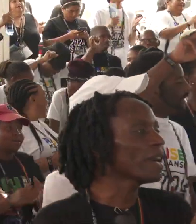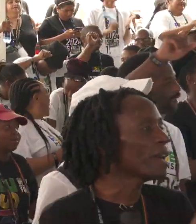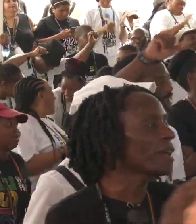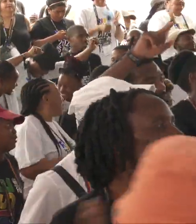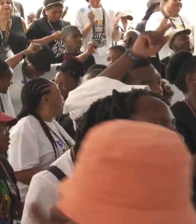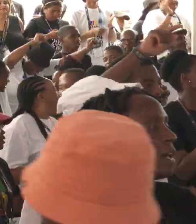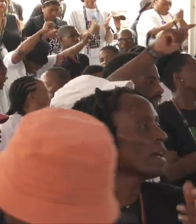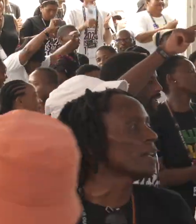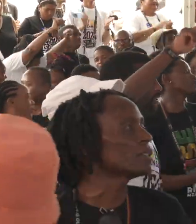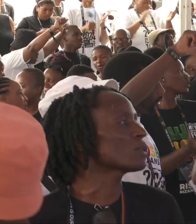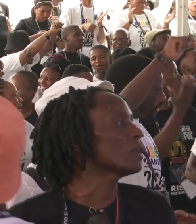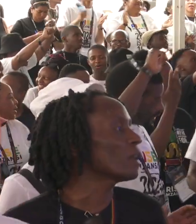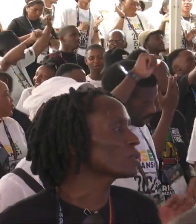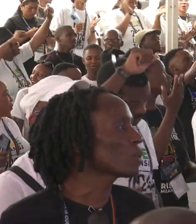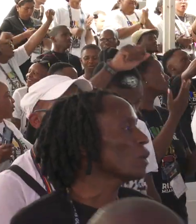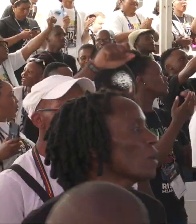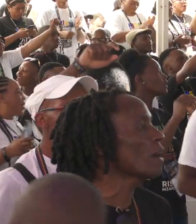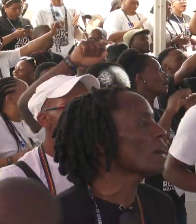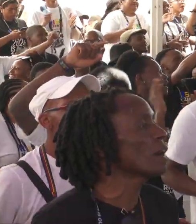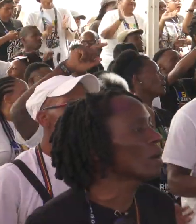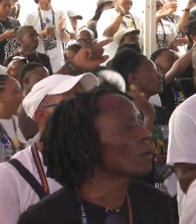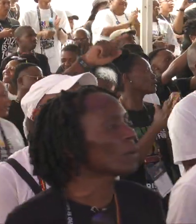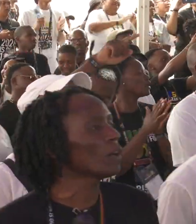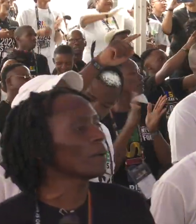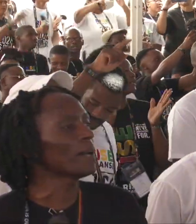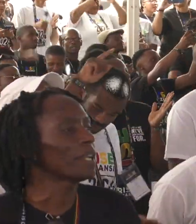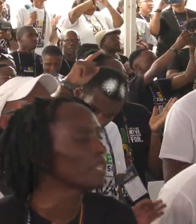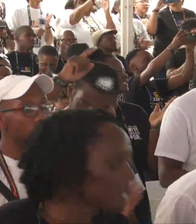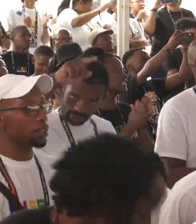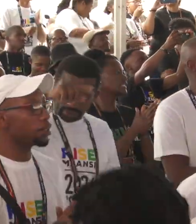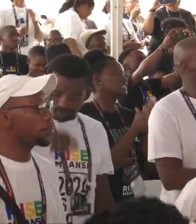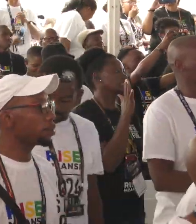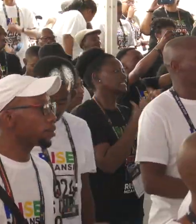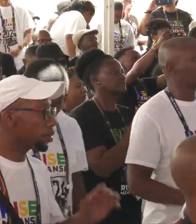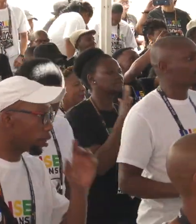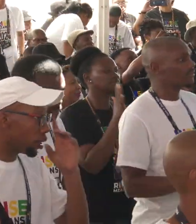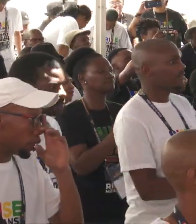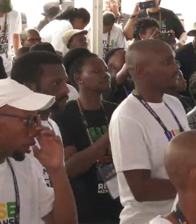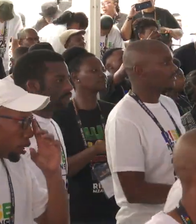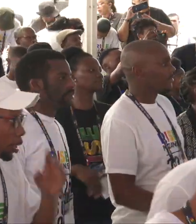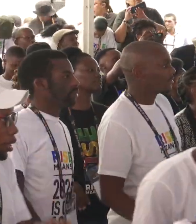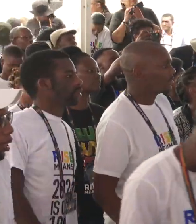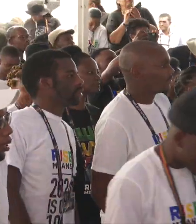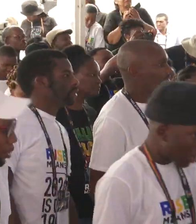Horobalete, Tua, Tua, Horobalete.